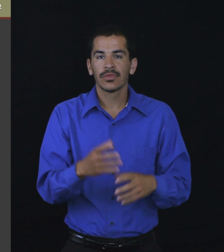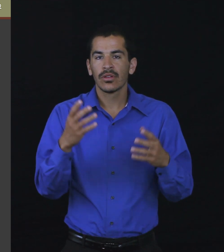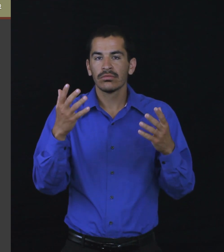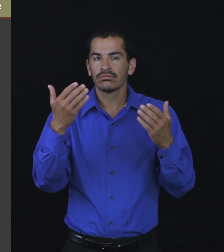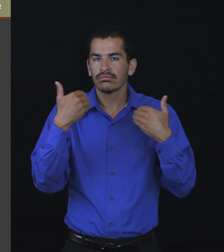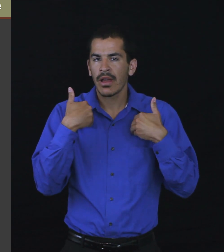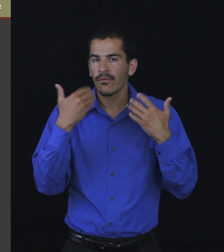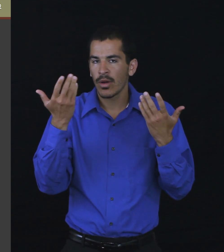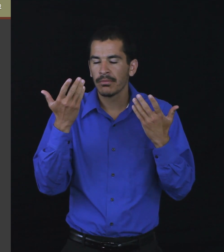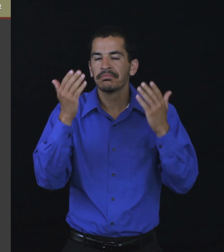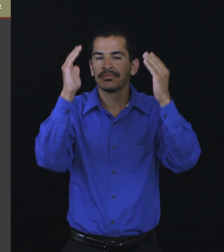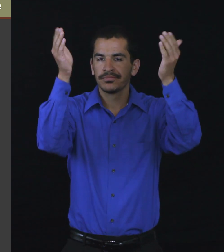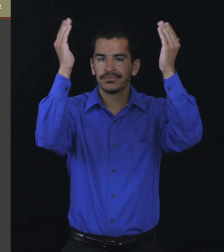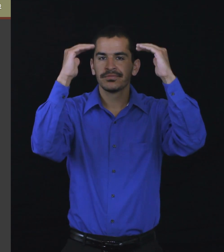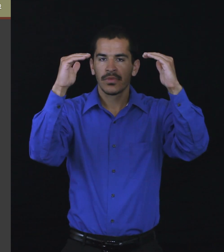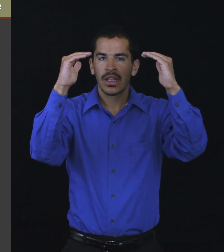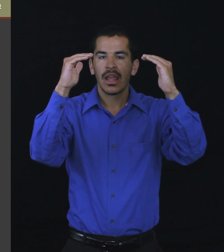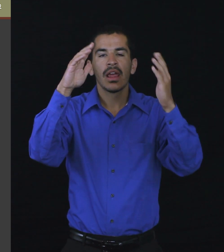Introduction,